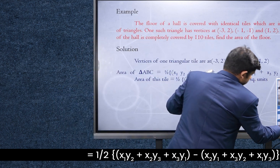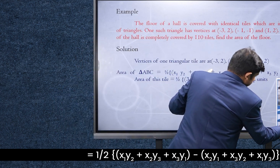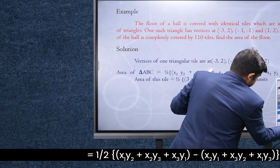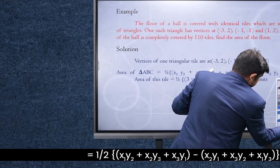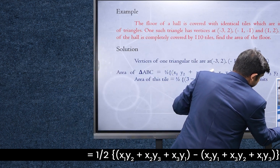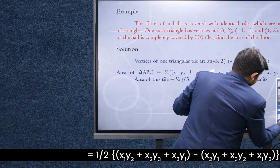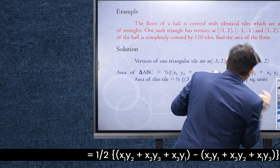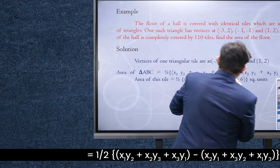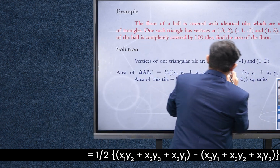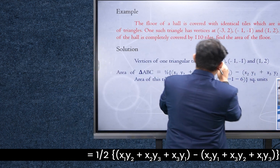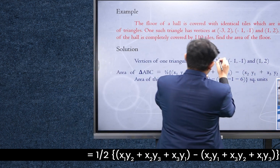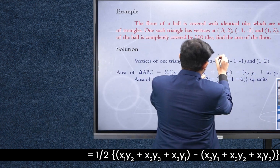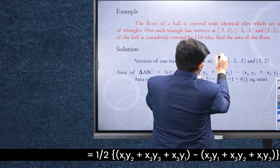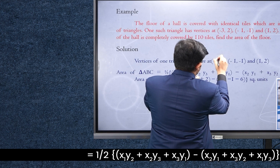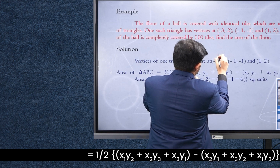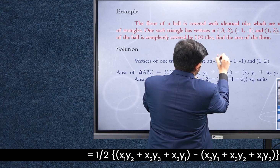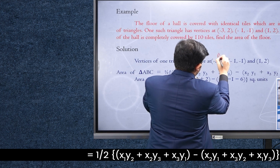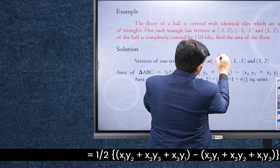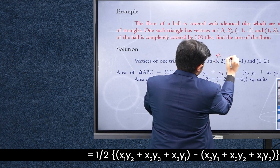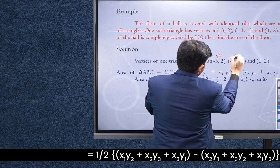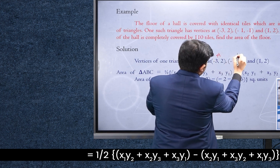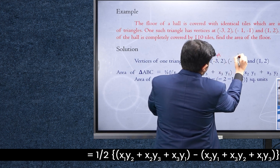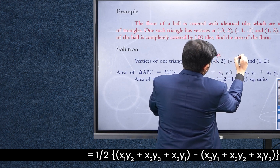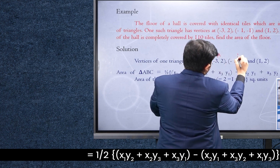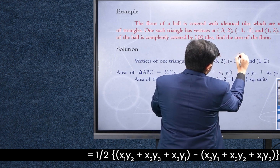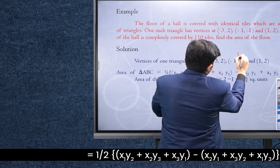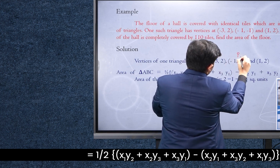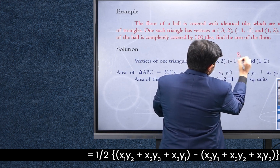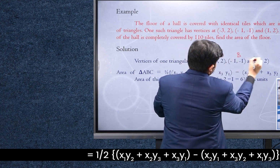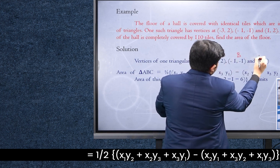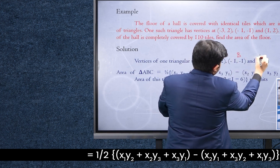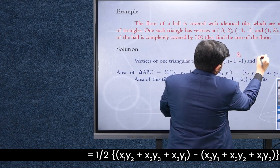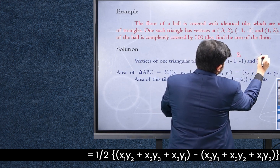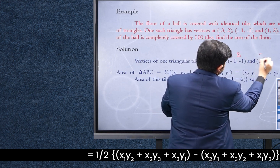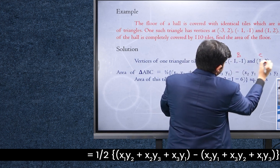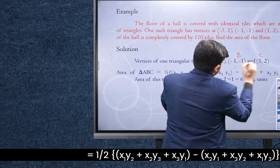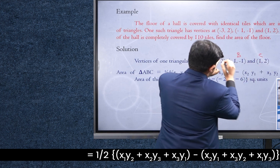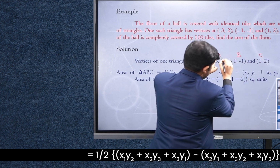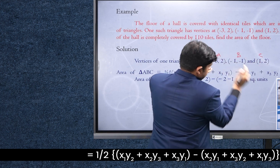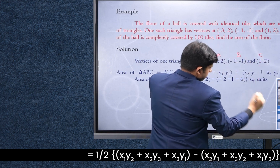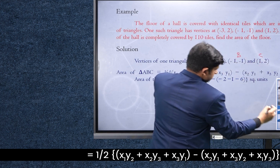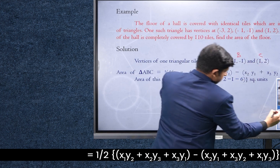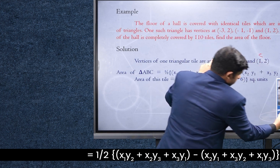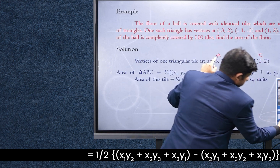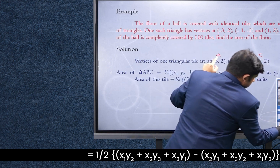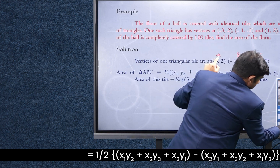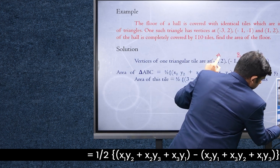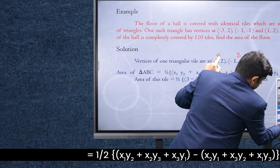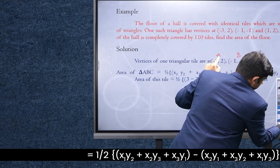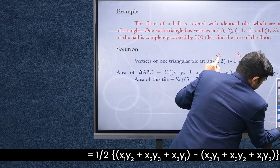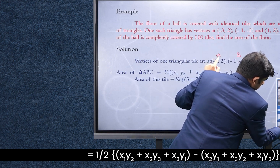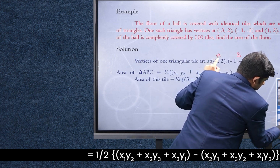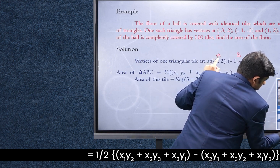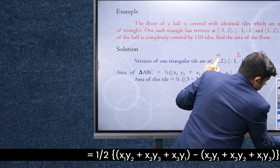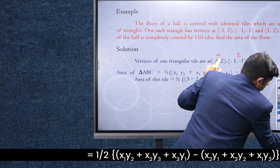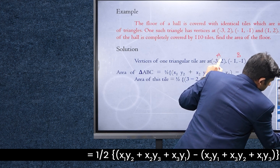into y1 minus x2 into y1 plus x3 into y2 plus x1 into y3.